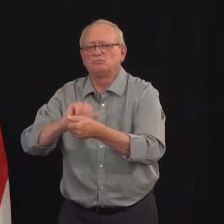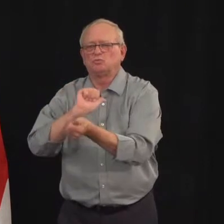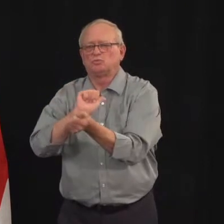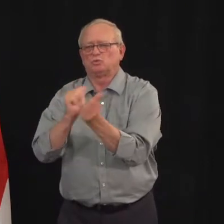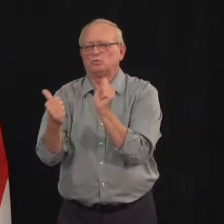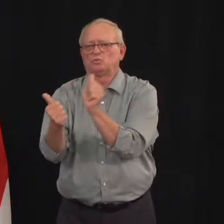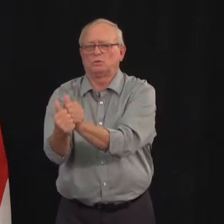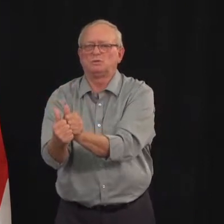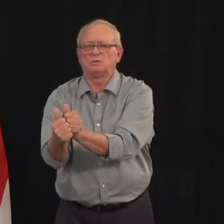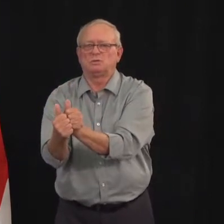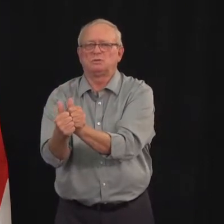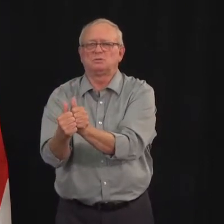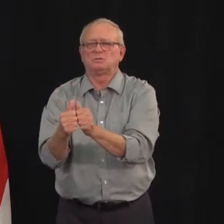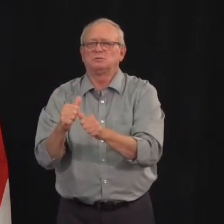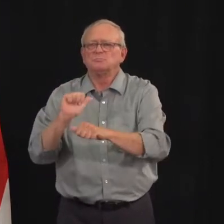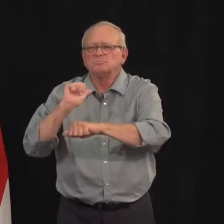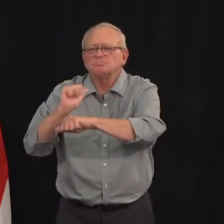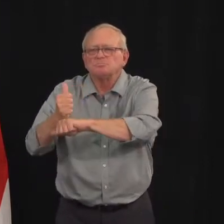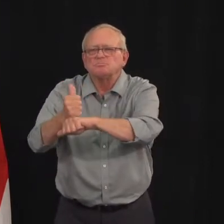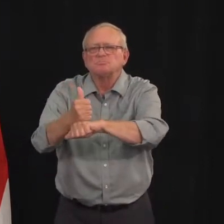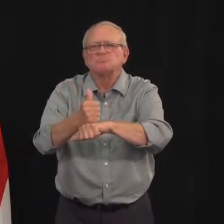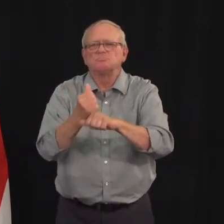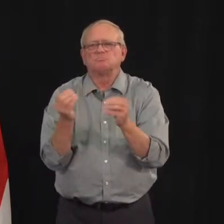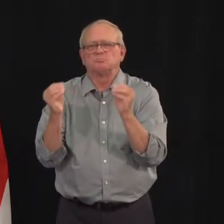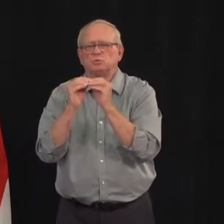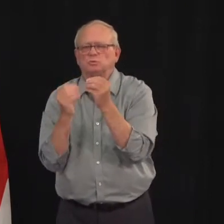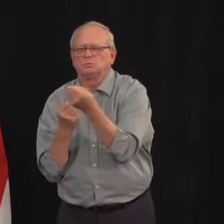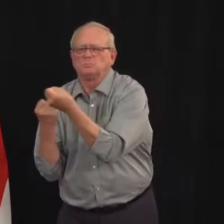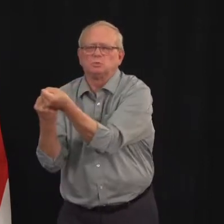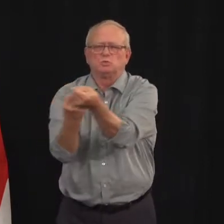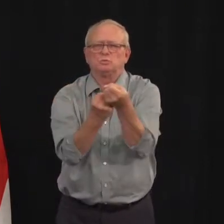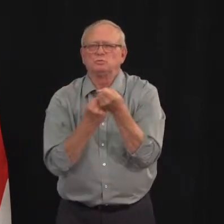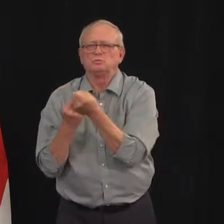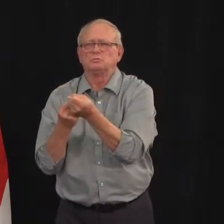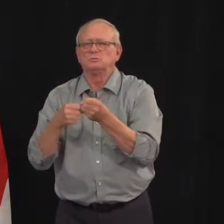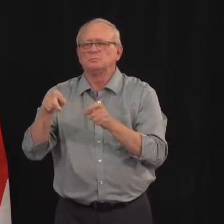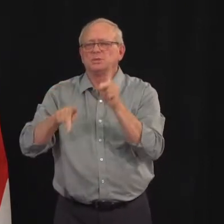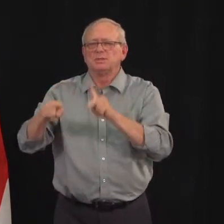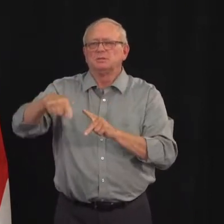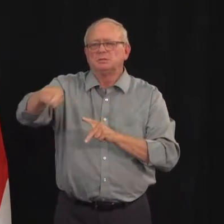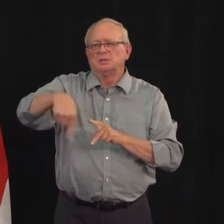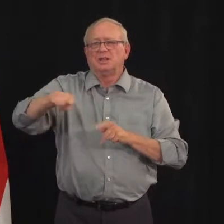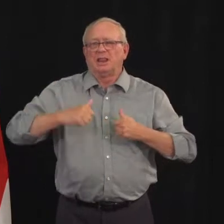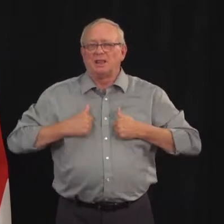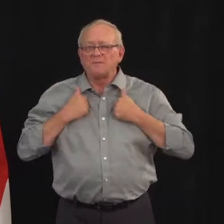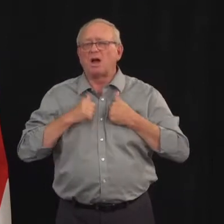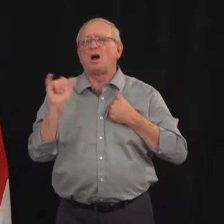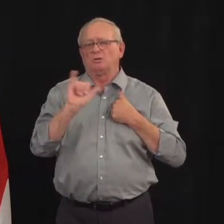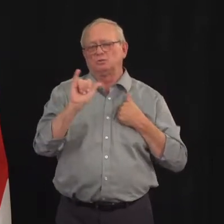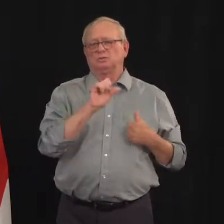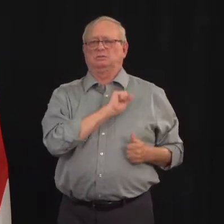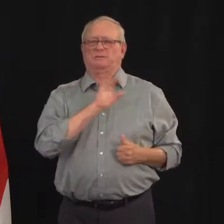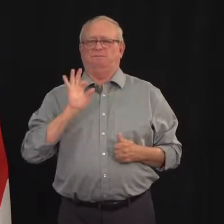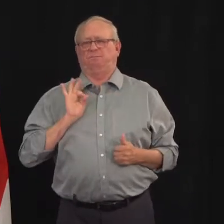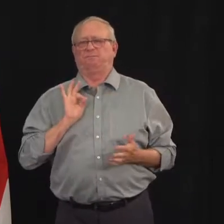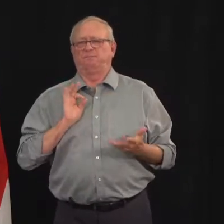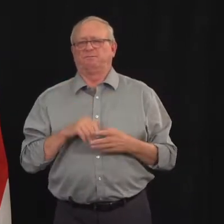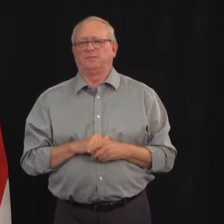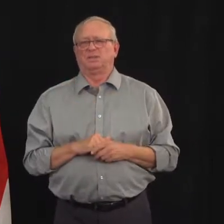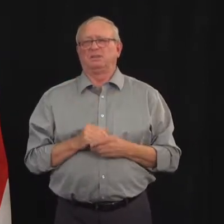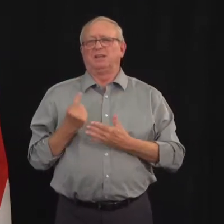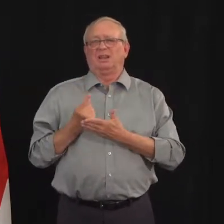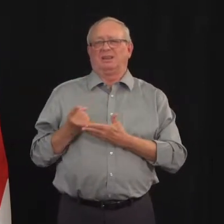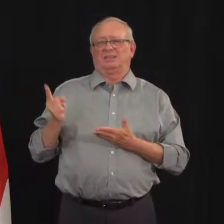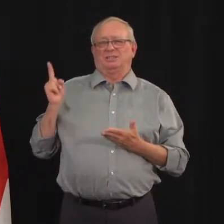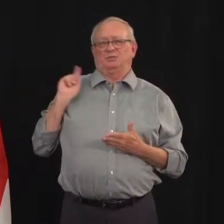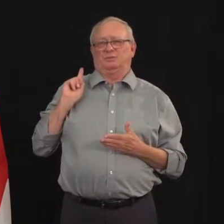residents and staff. As a result, late last week, Alberta Health Services took over day-to-day operations of the